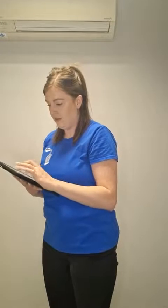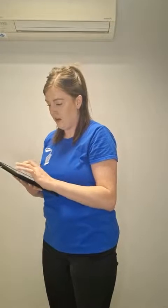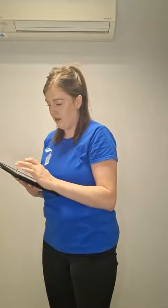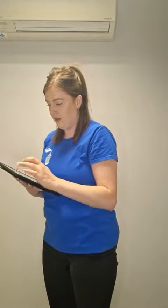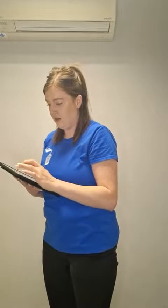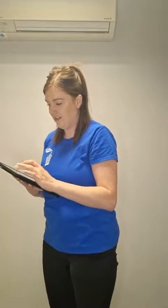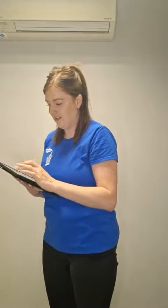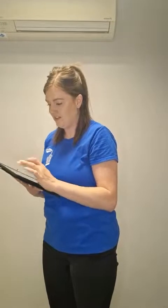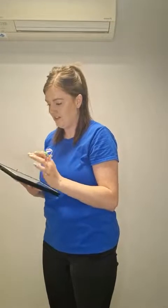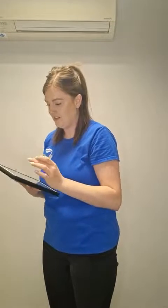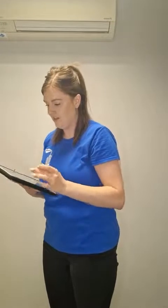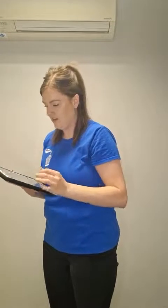heart. So